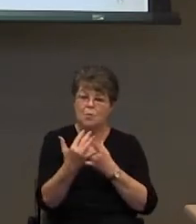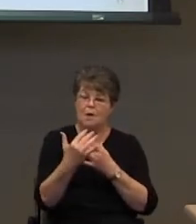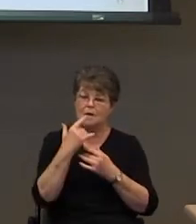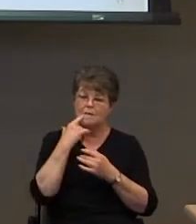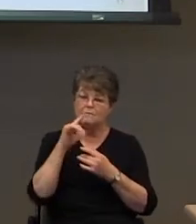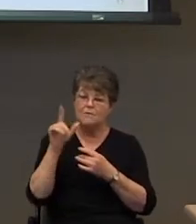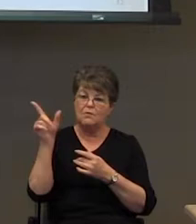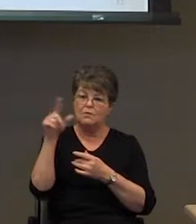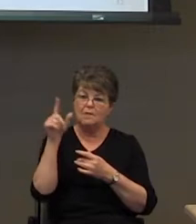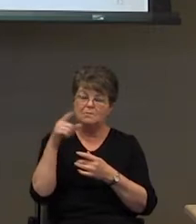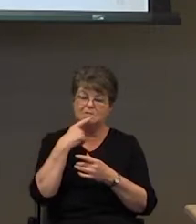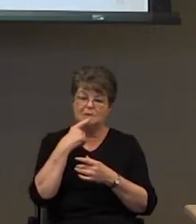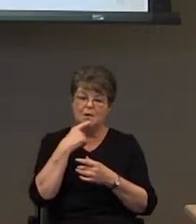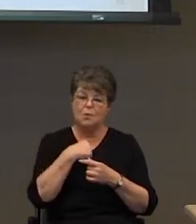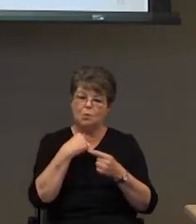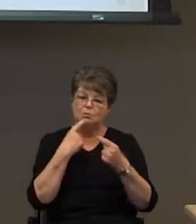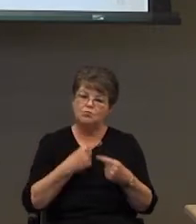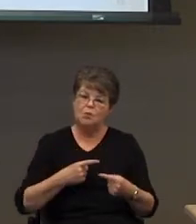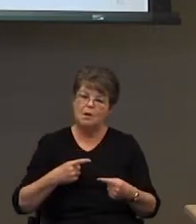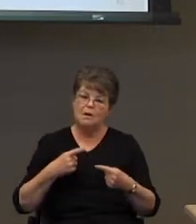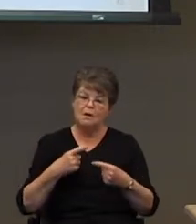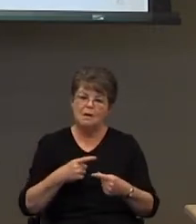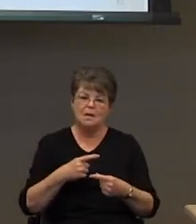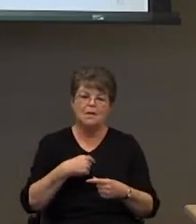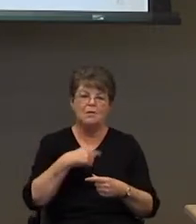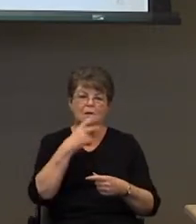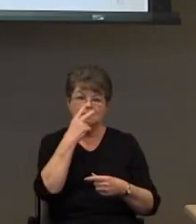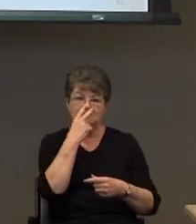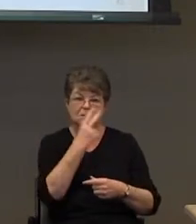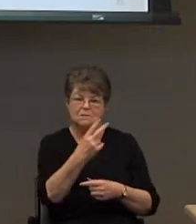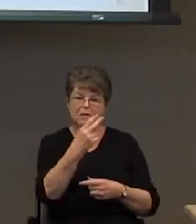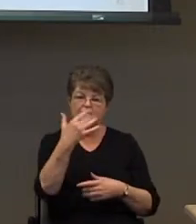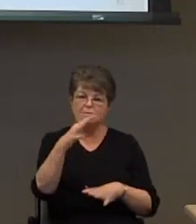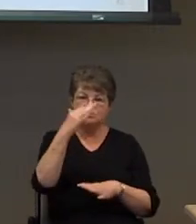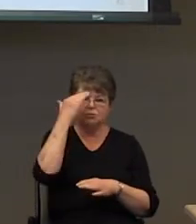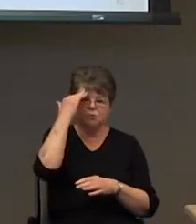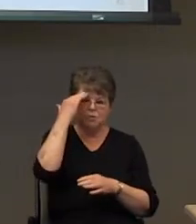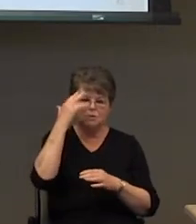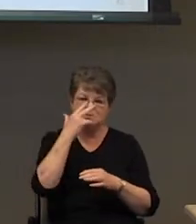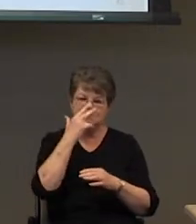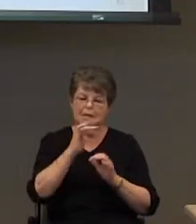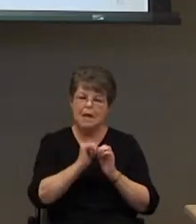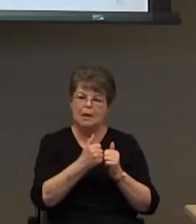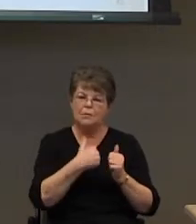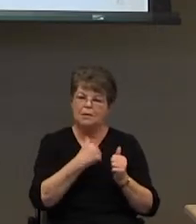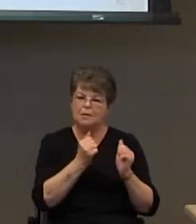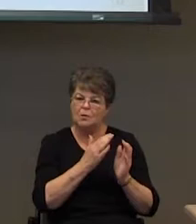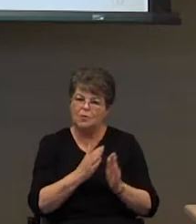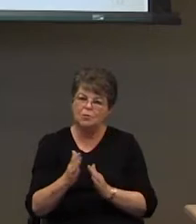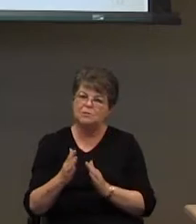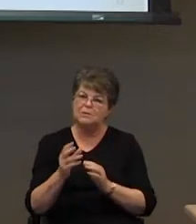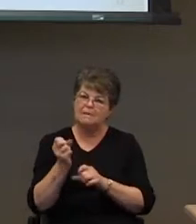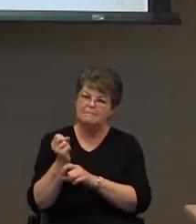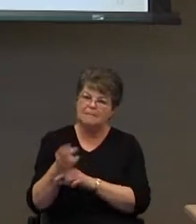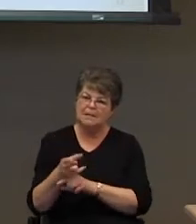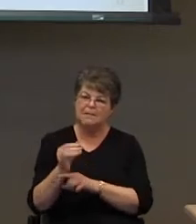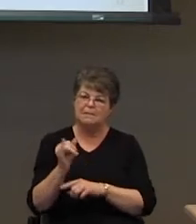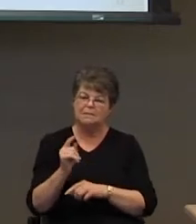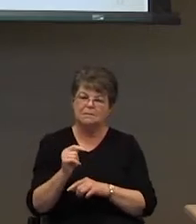they're struggling, you can say, oh, we just saw this is going on. We better organize them now and figure out how we can get out in front of it. It's a tremendous